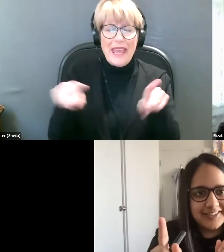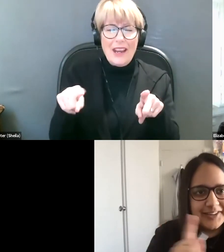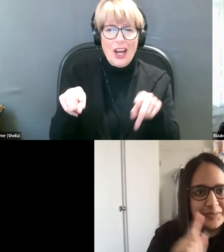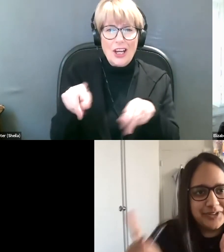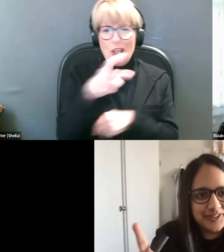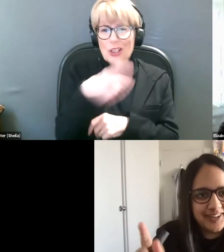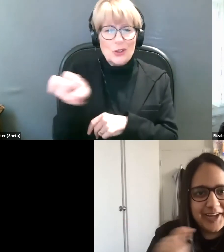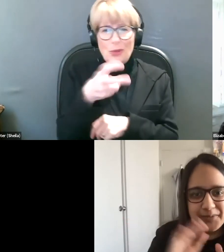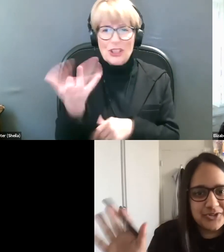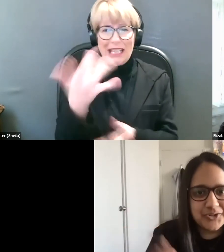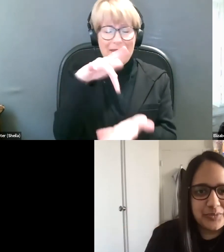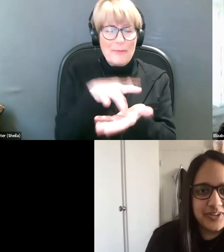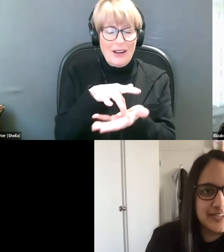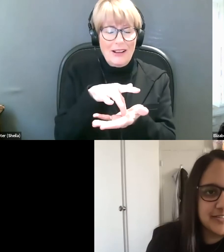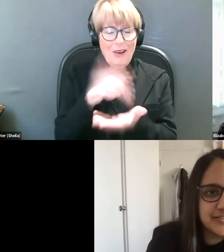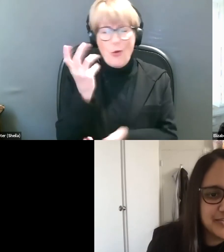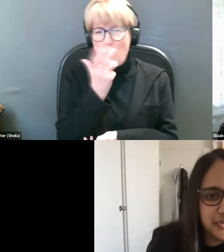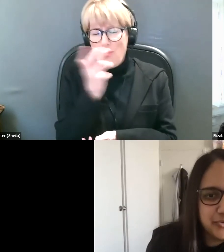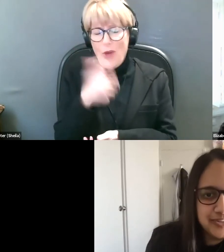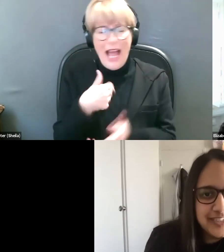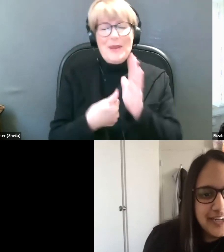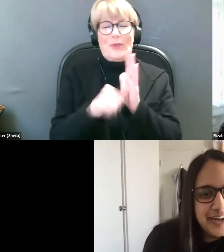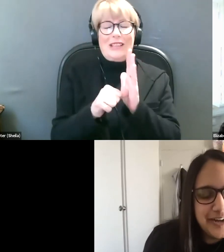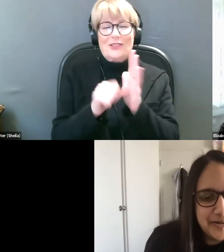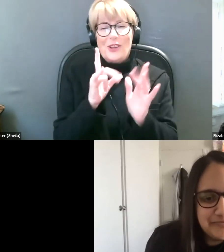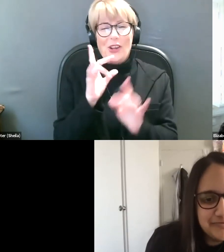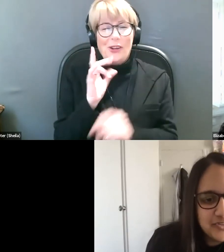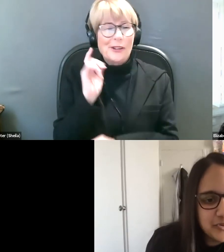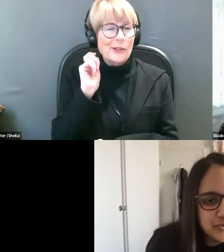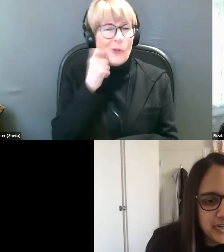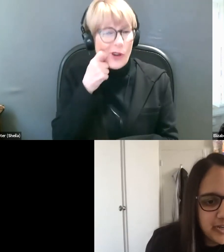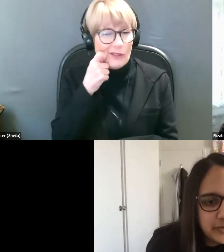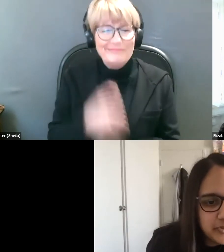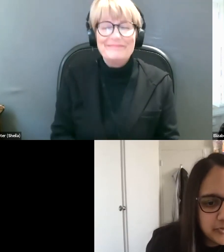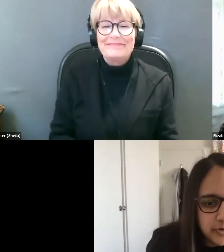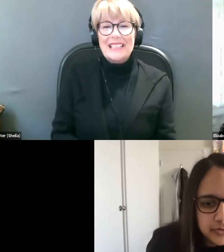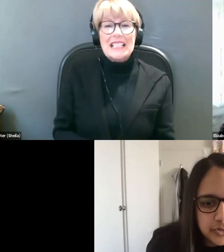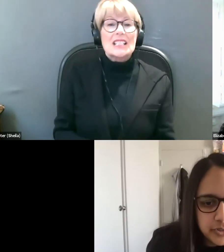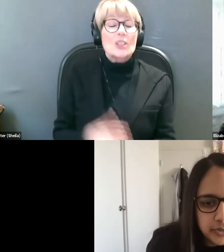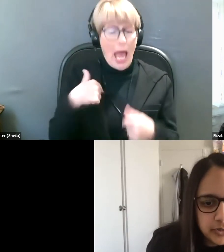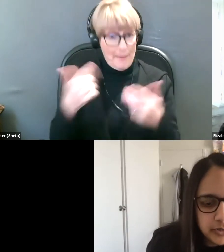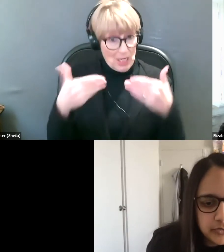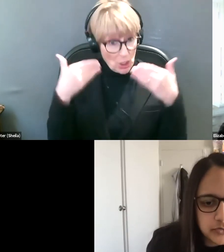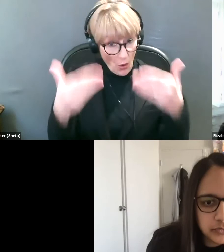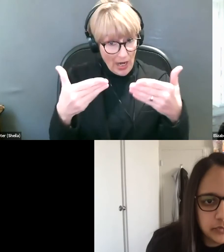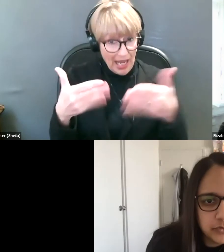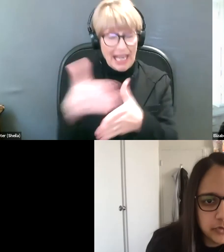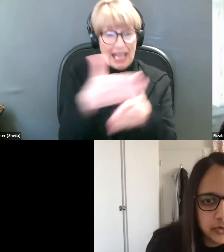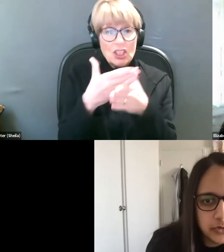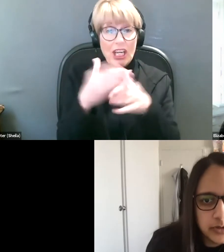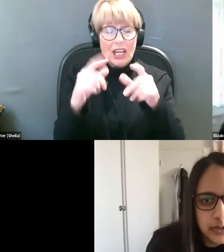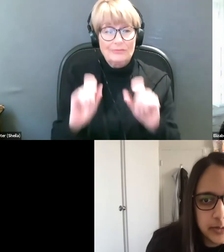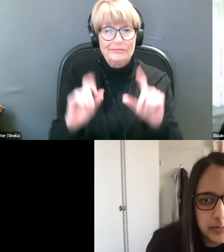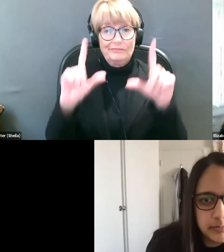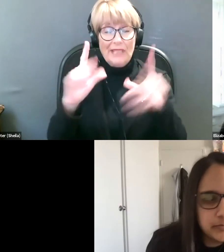switching in the middle. I am just so impressed. It's very cool. So I'm going to go ahead and share a screen for